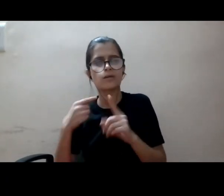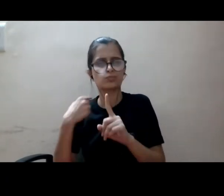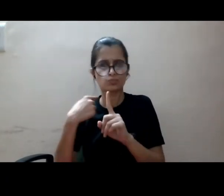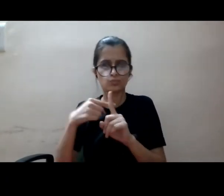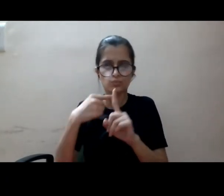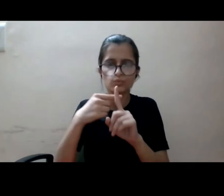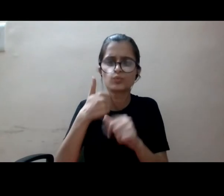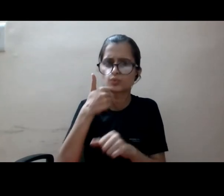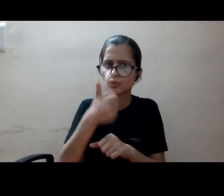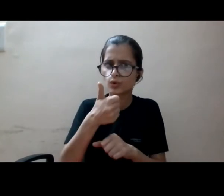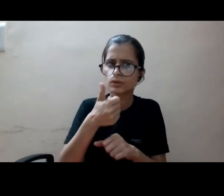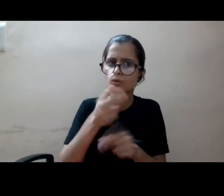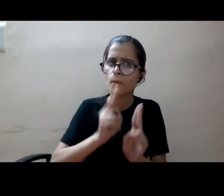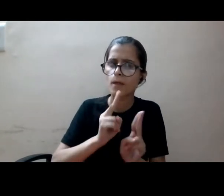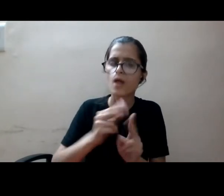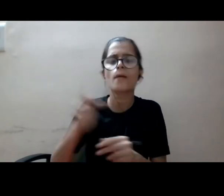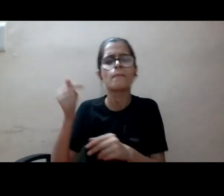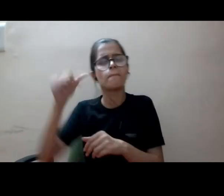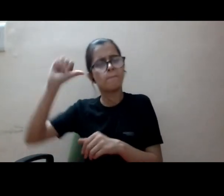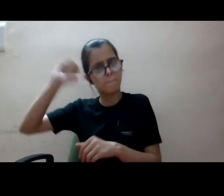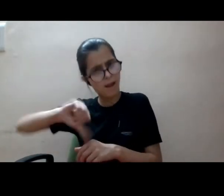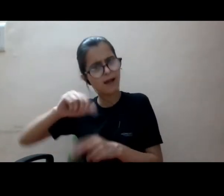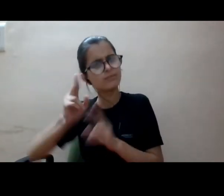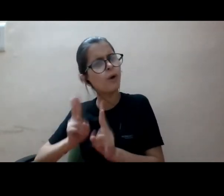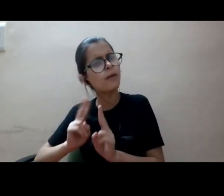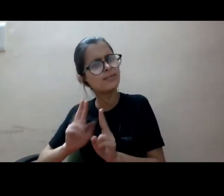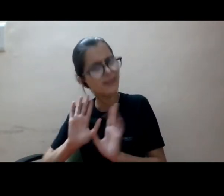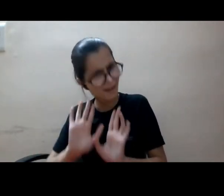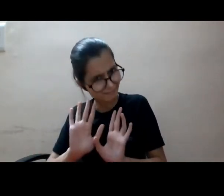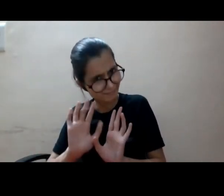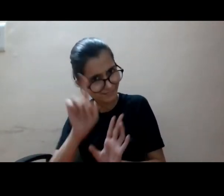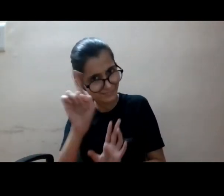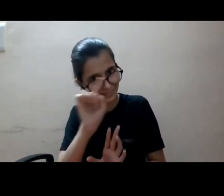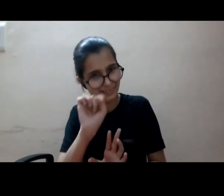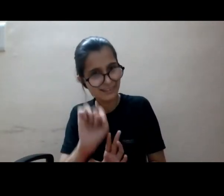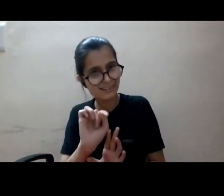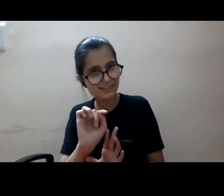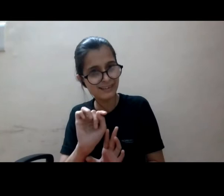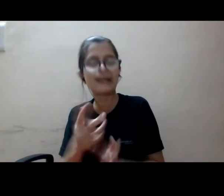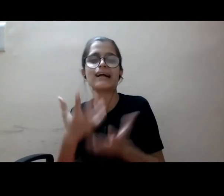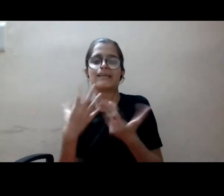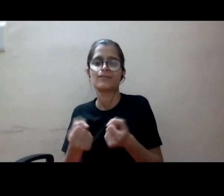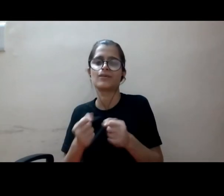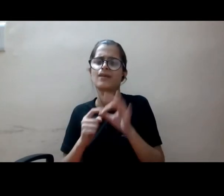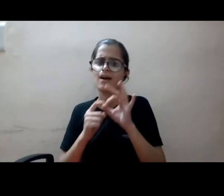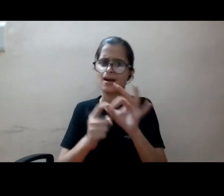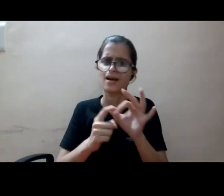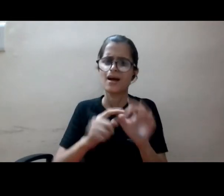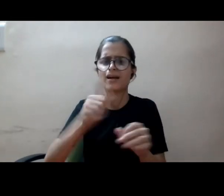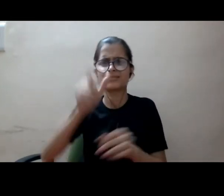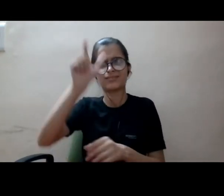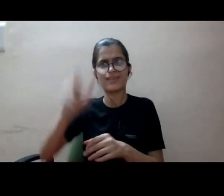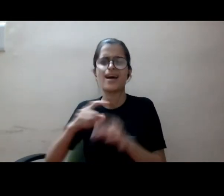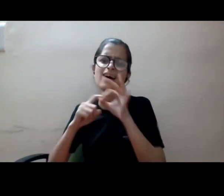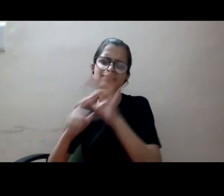bad normality? Like we often ask our friends or strangers, please be